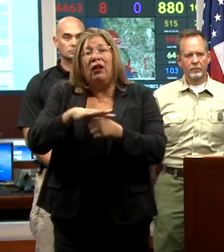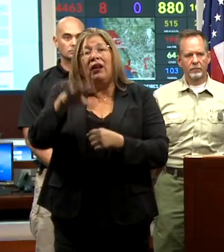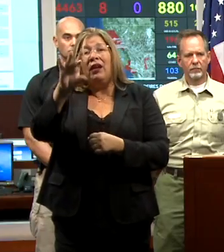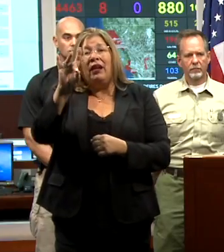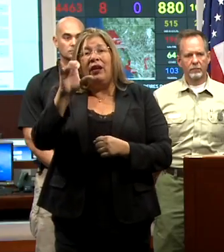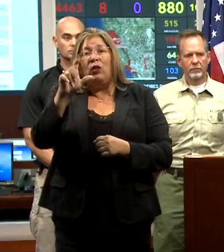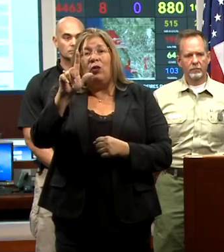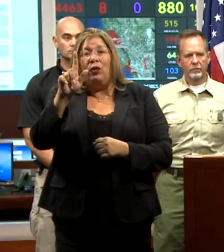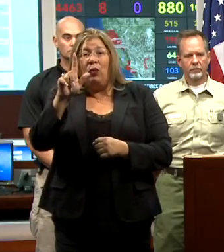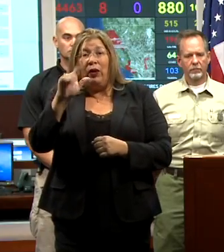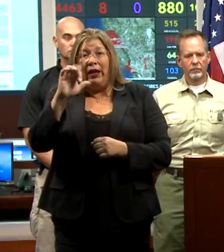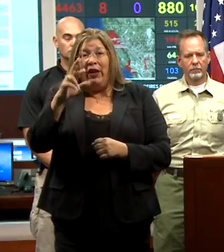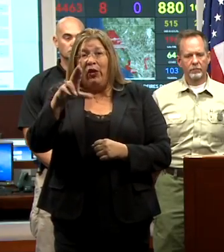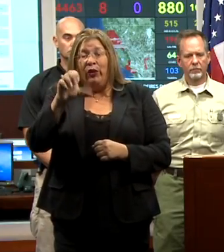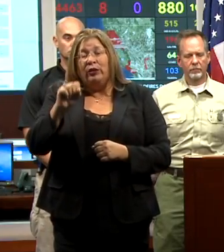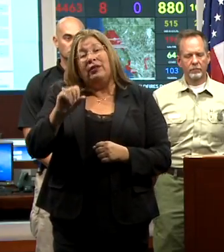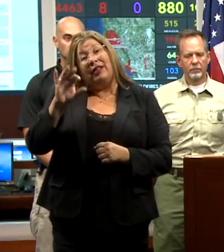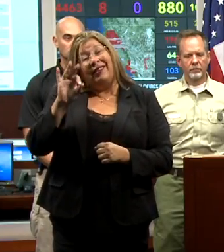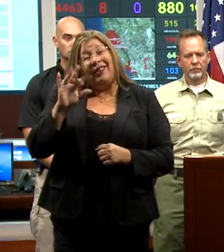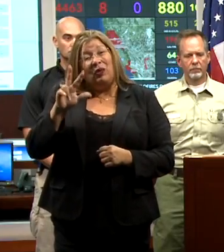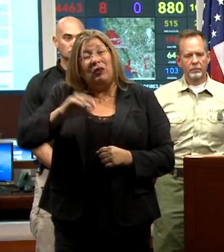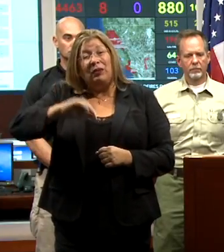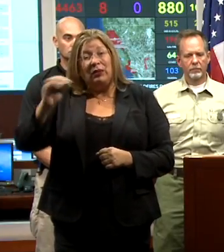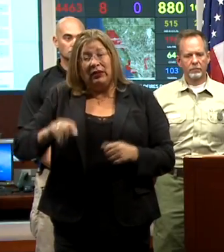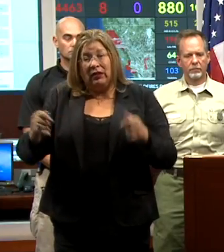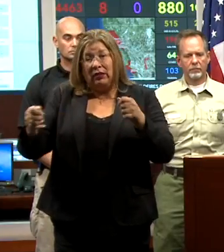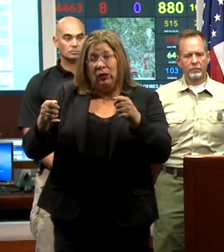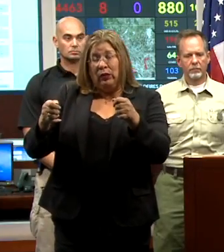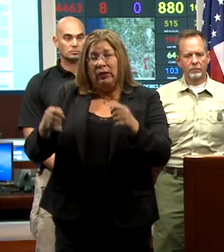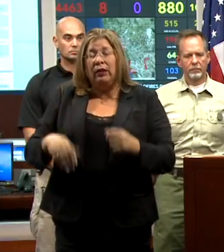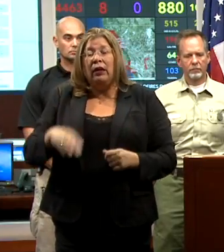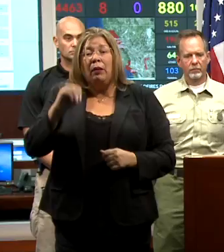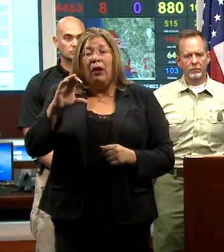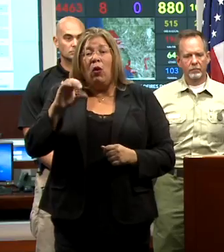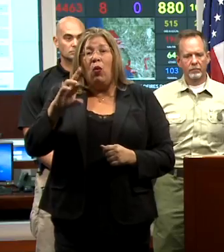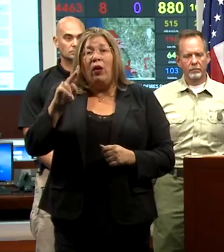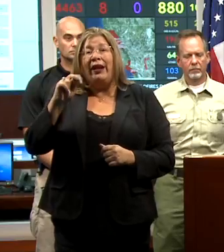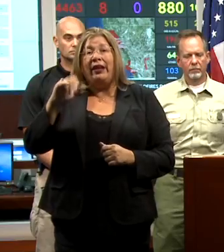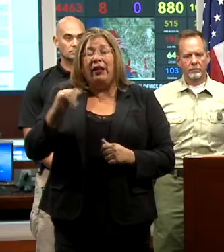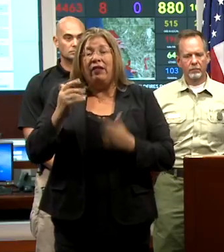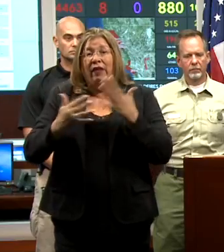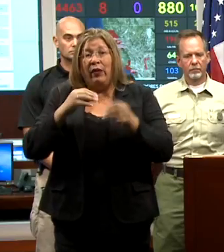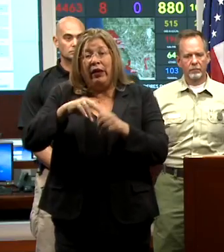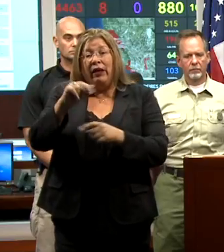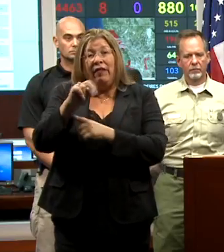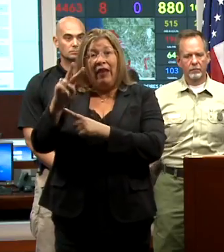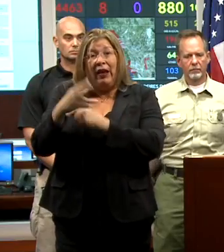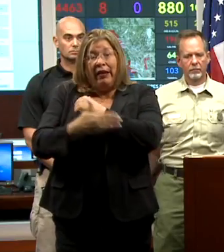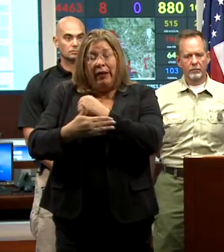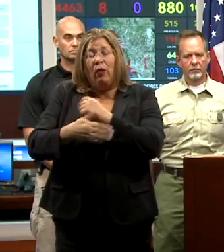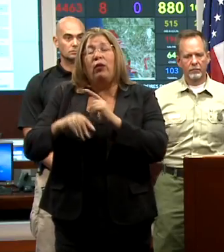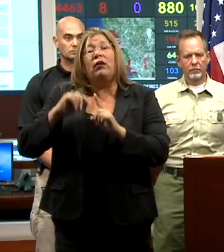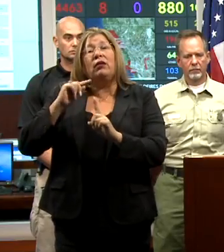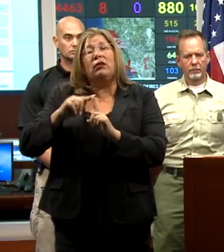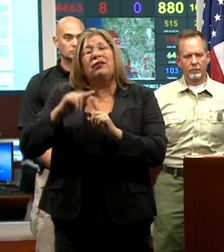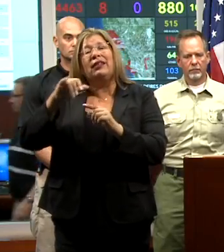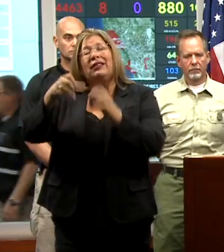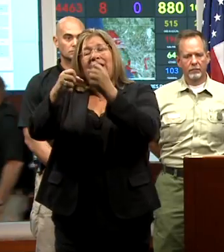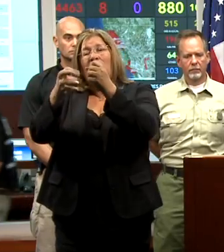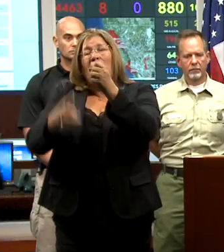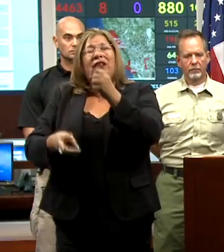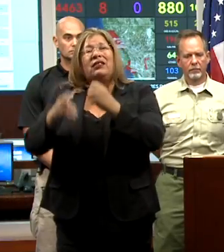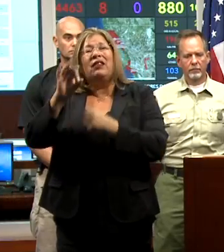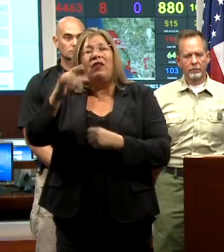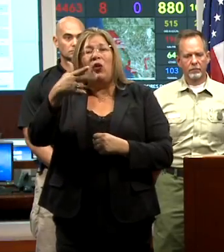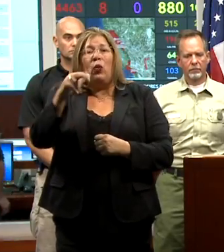821 acres and 93% contained. The McCourtney fire in Nevada County impacting the community southwest of